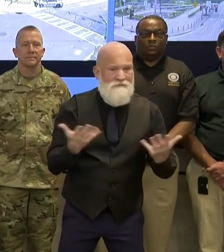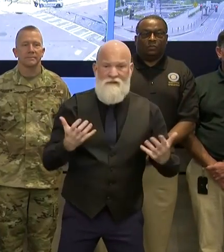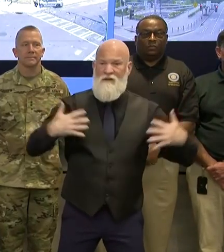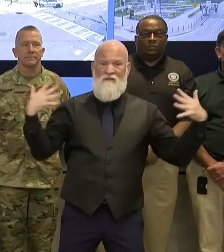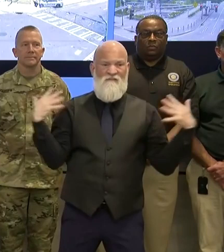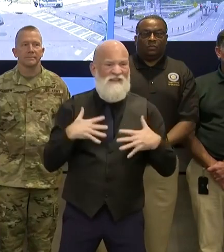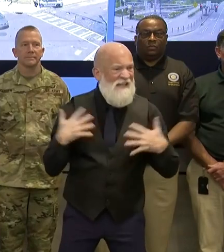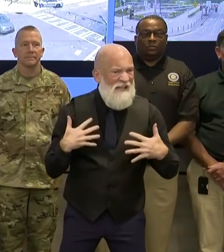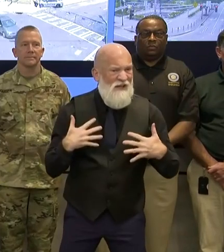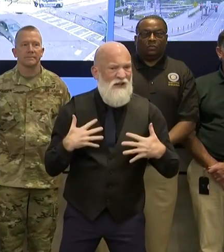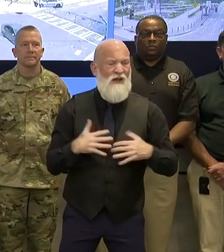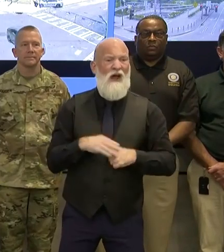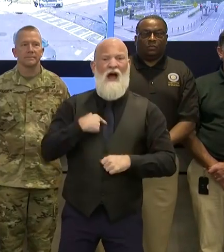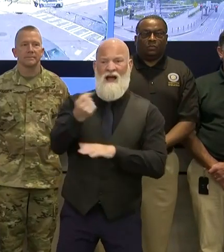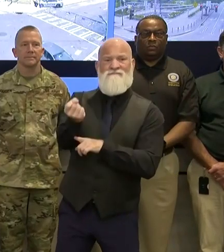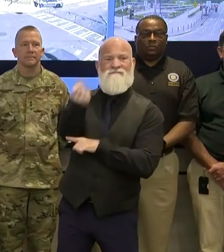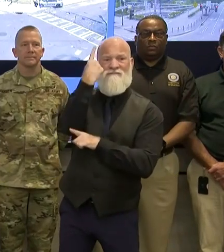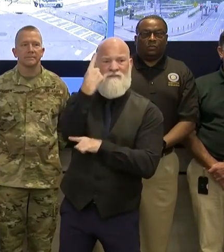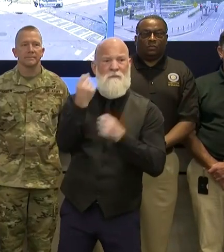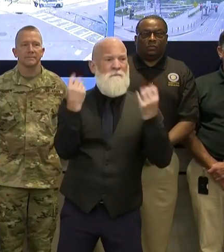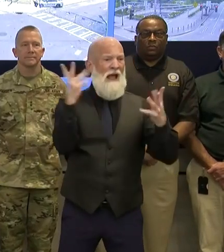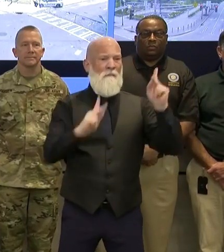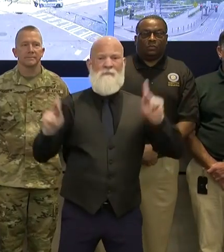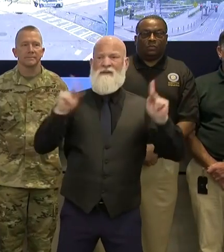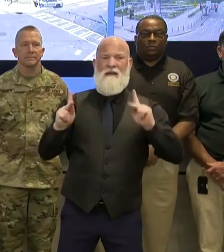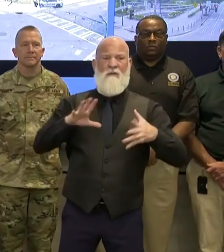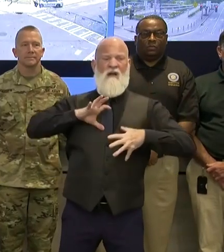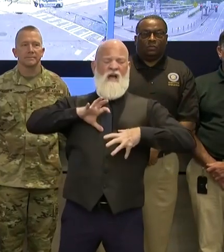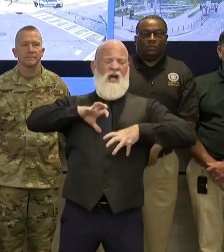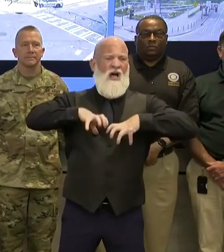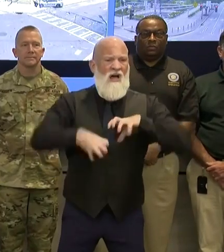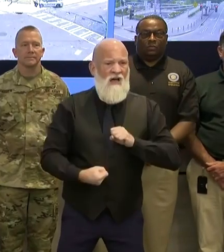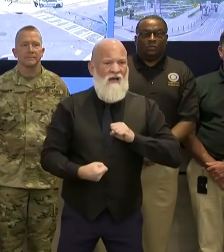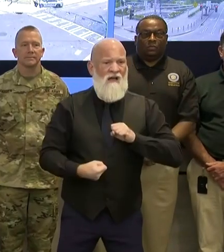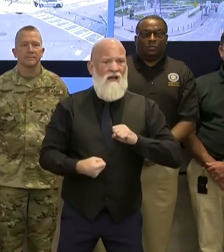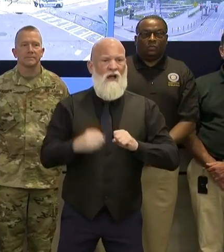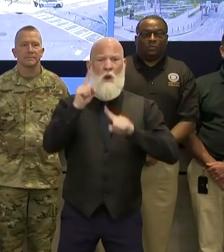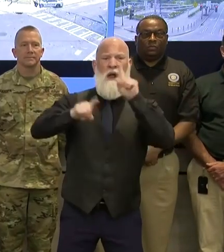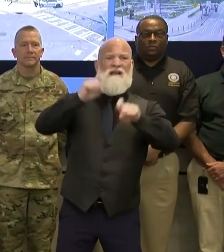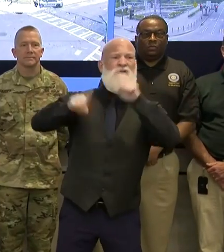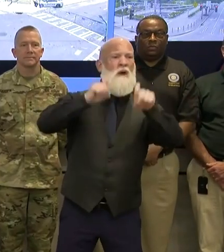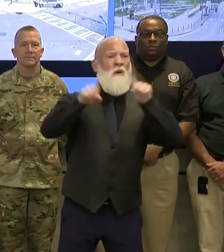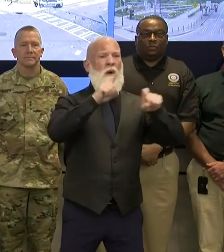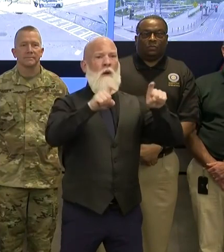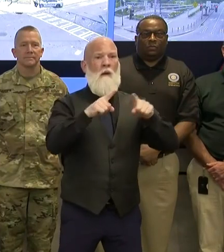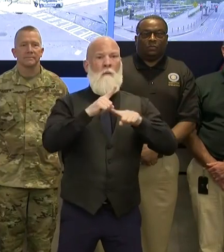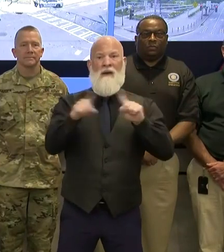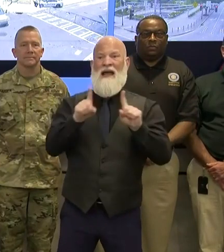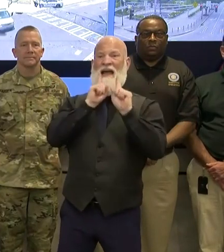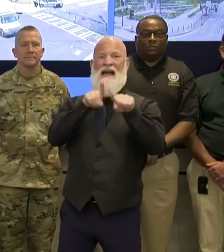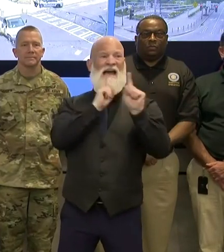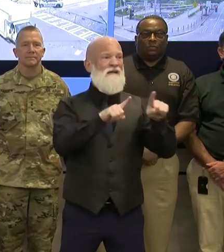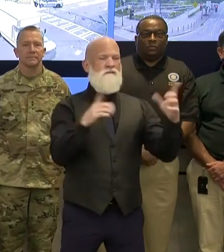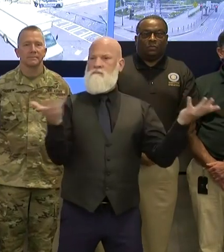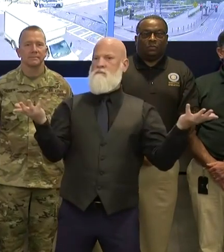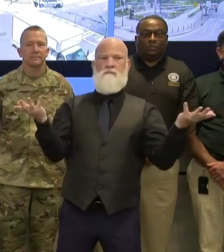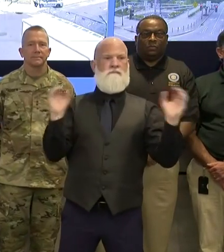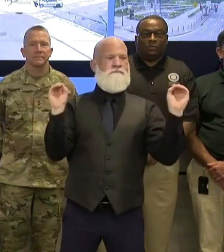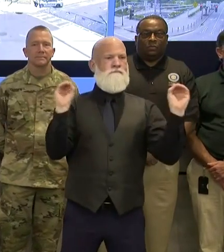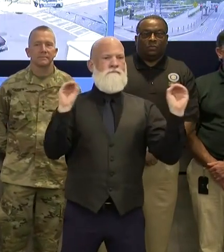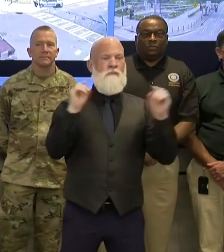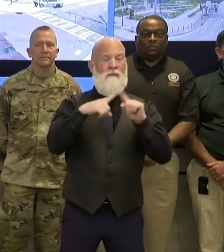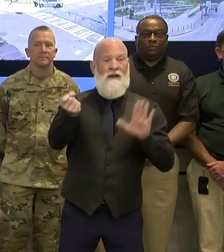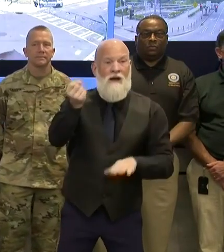more questions than answers right now. I support the right to peacefully protest,